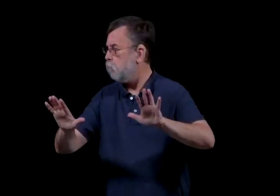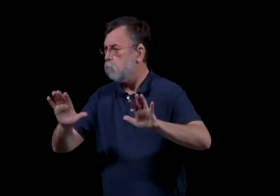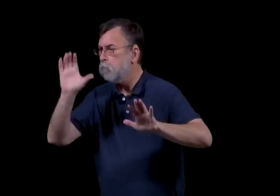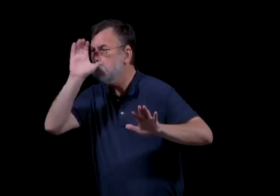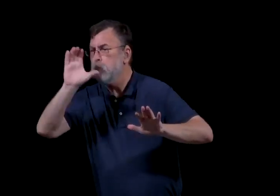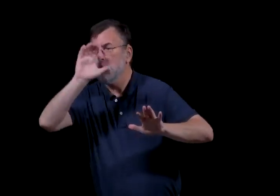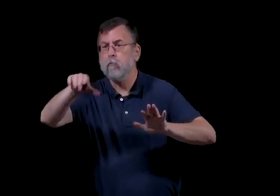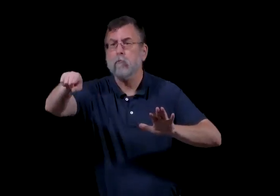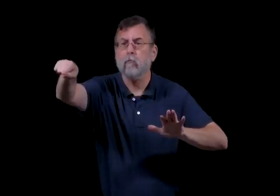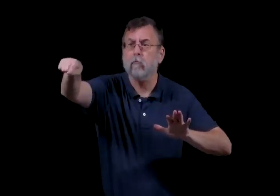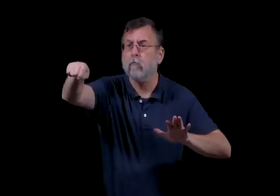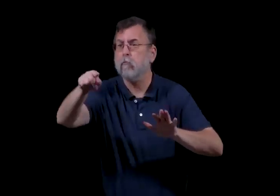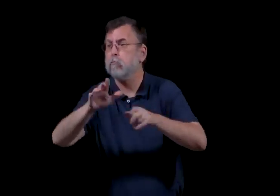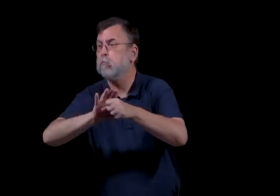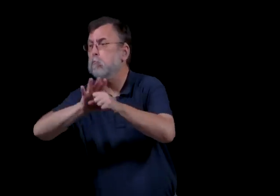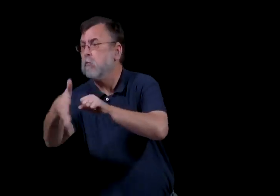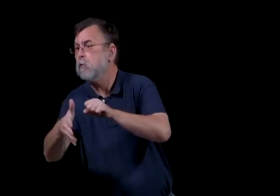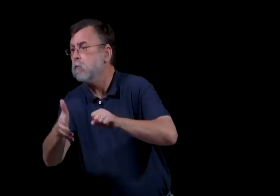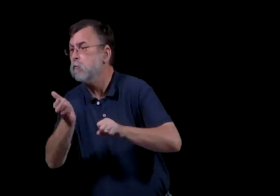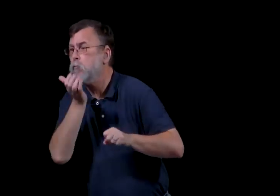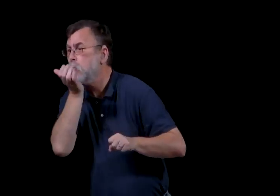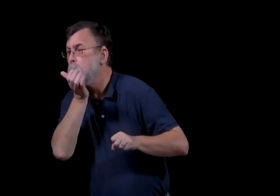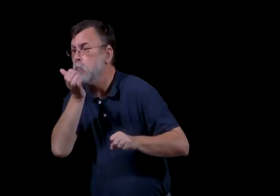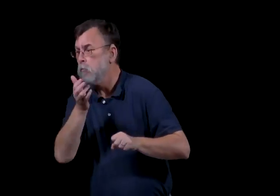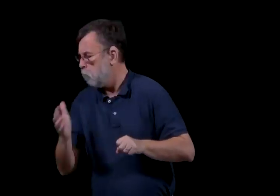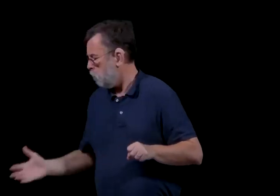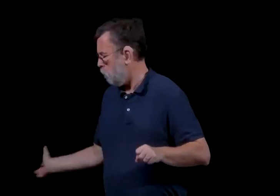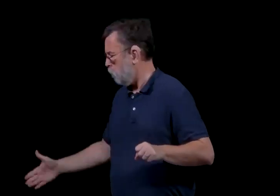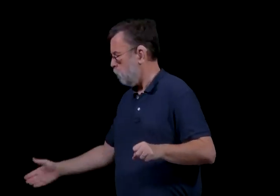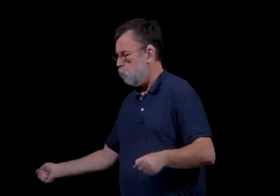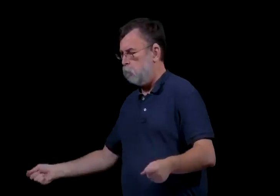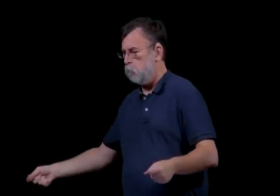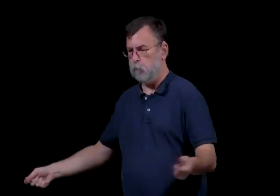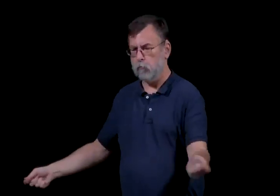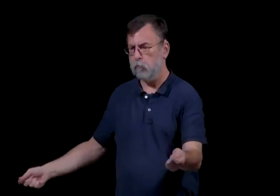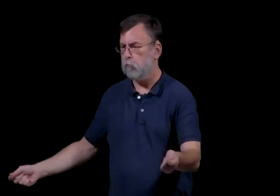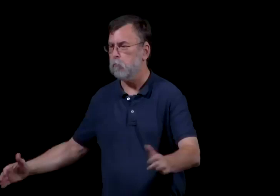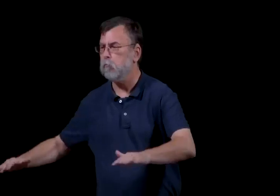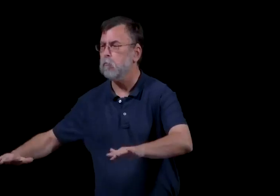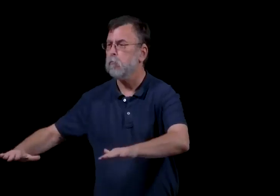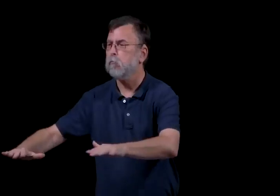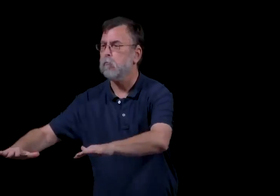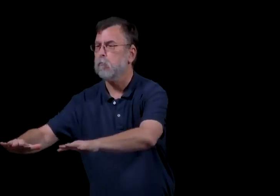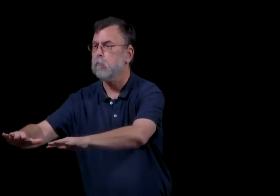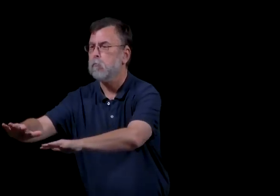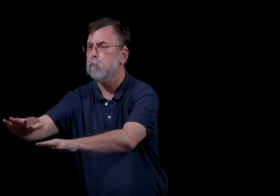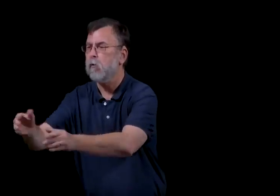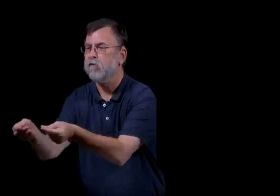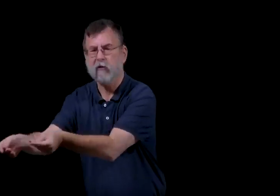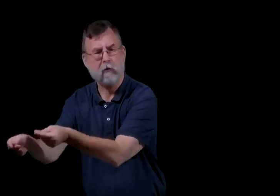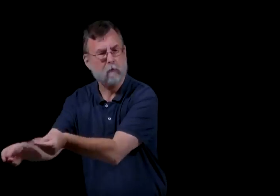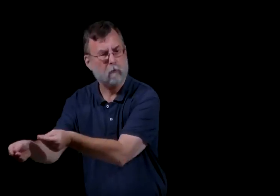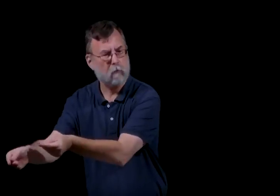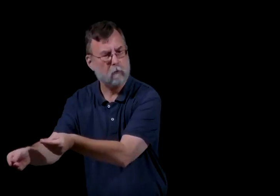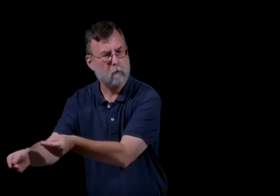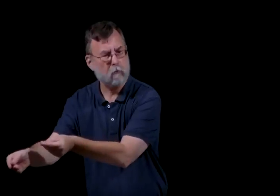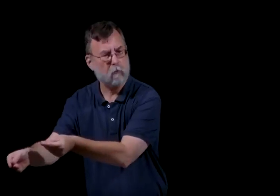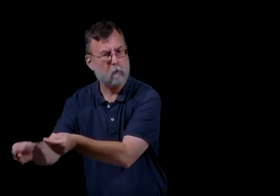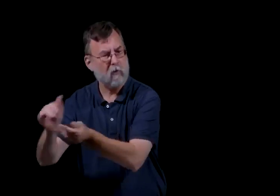to provide and protect the sheep and look for there's plenty of grass to eat. And then he'll lead the sheep to the green pastures